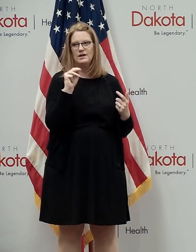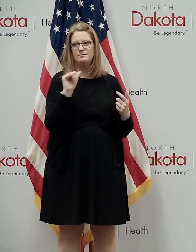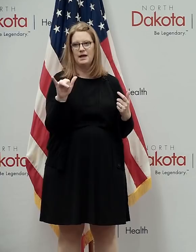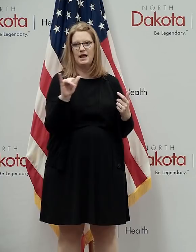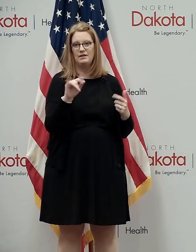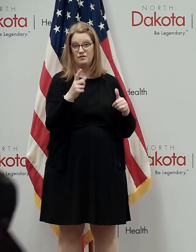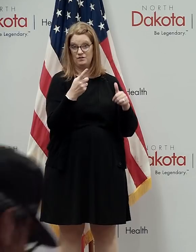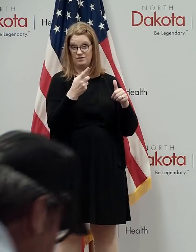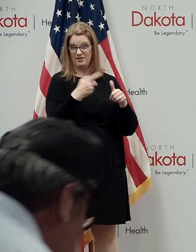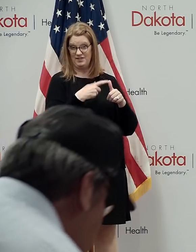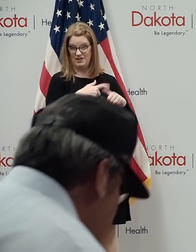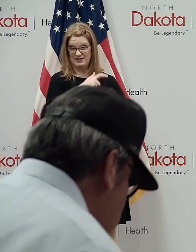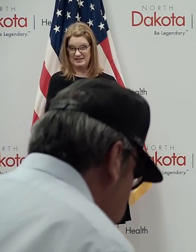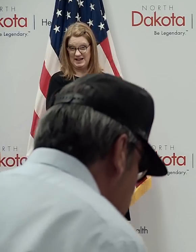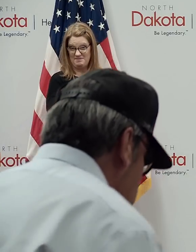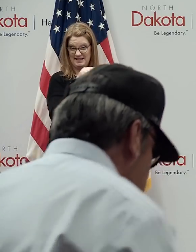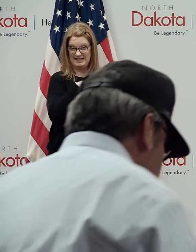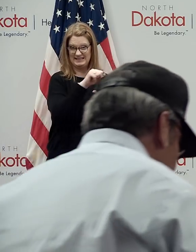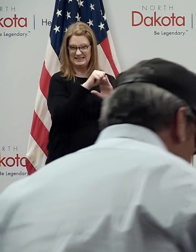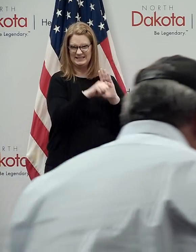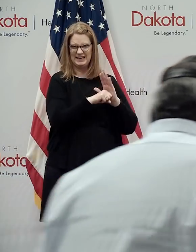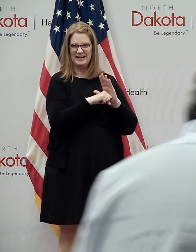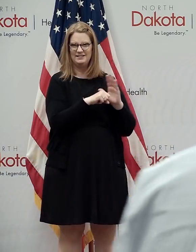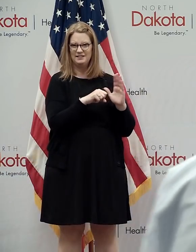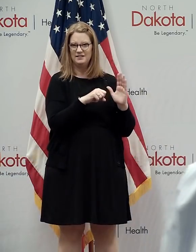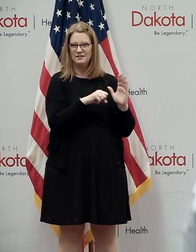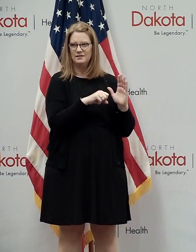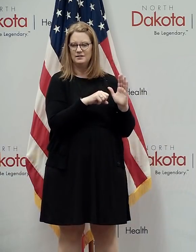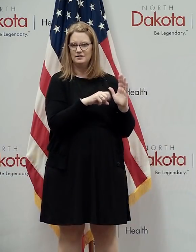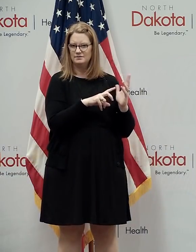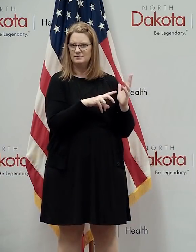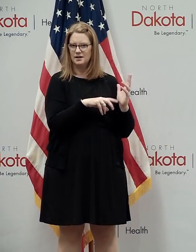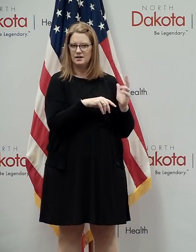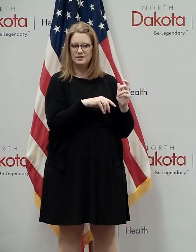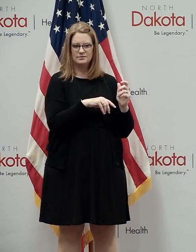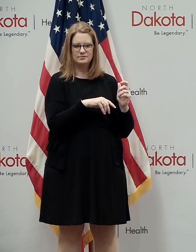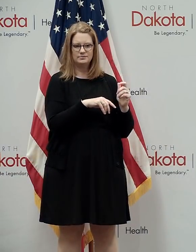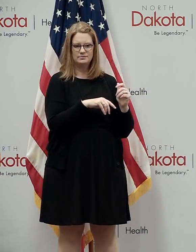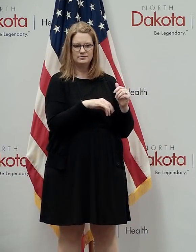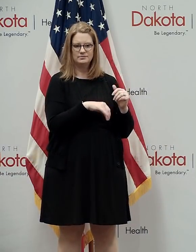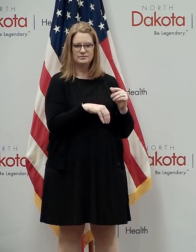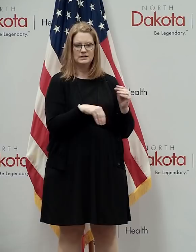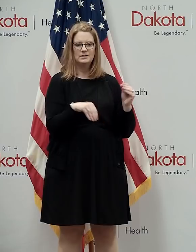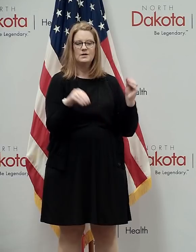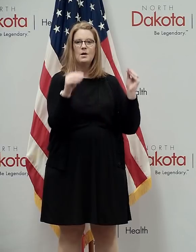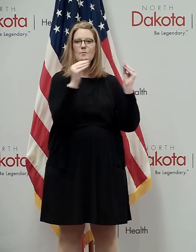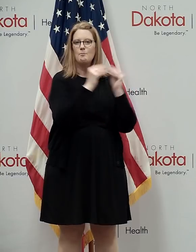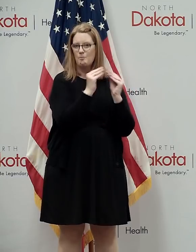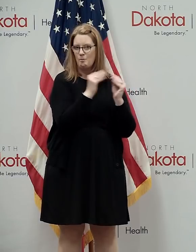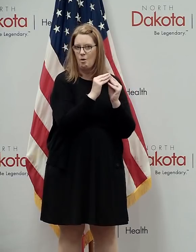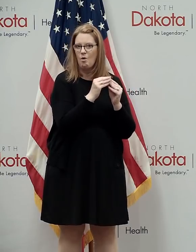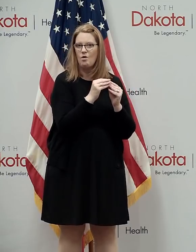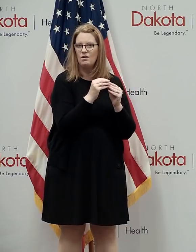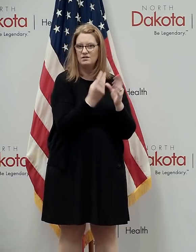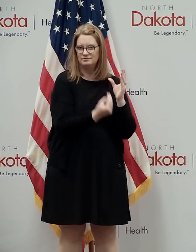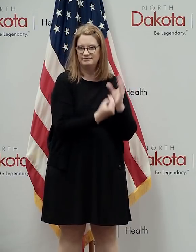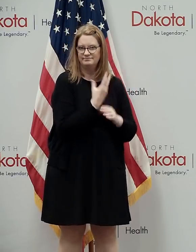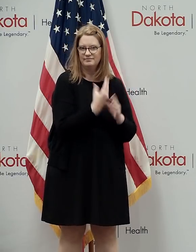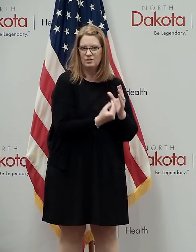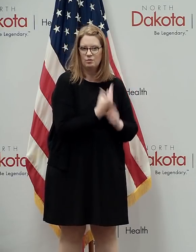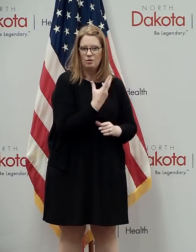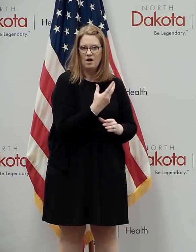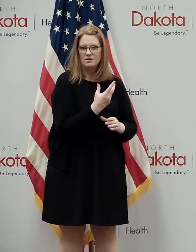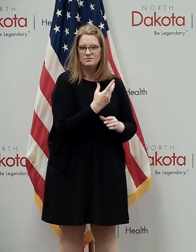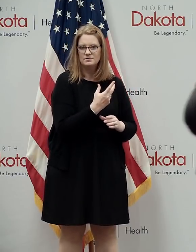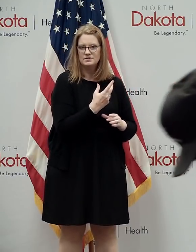had, for the first time in the history of our state, we had the more crop unharvested from last year in May than we had new